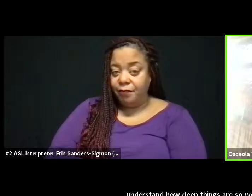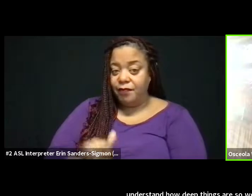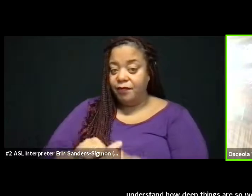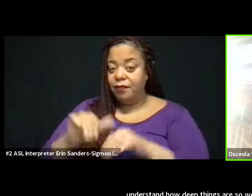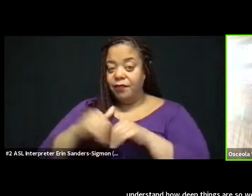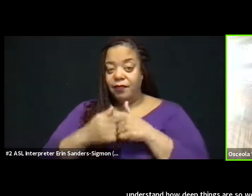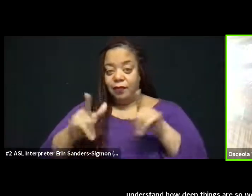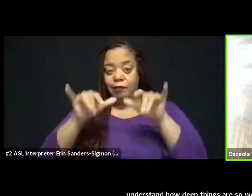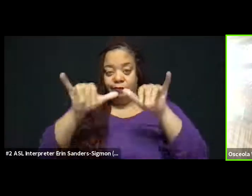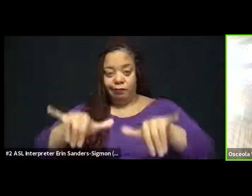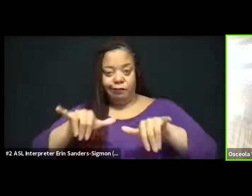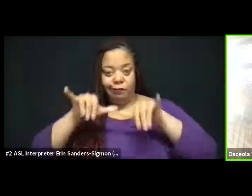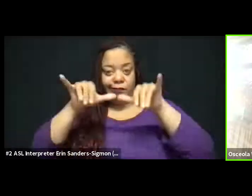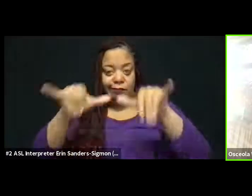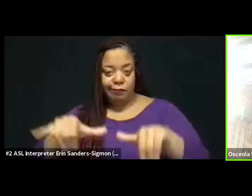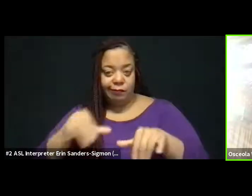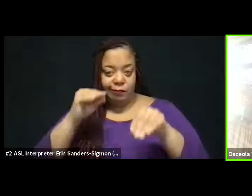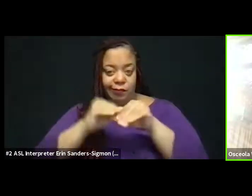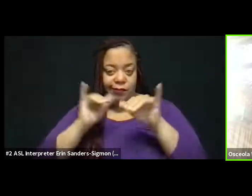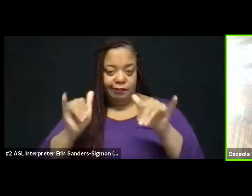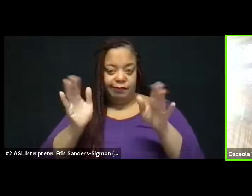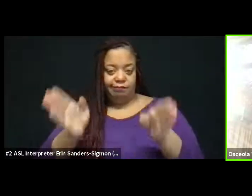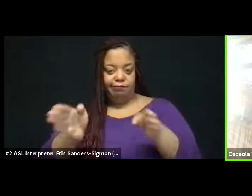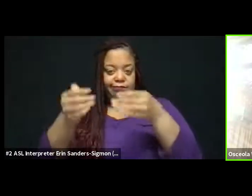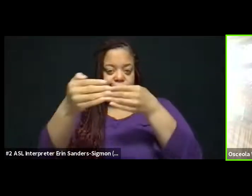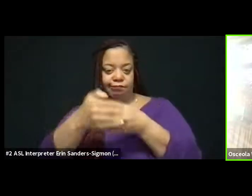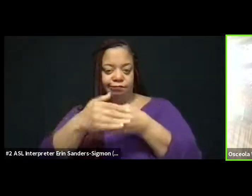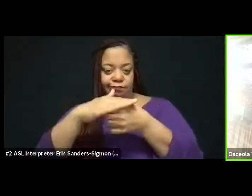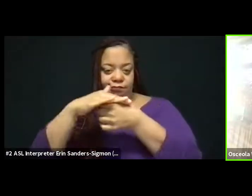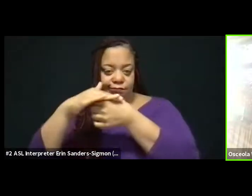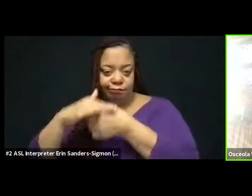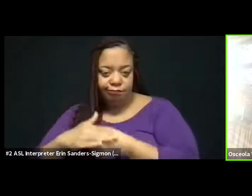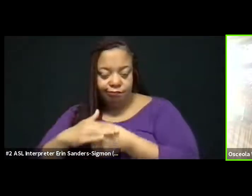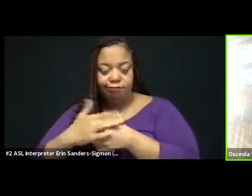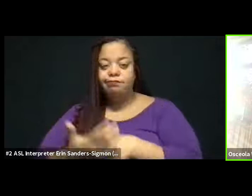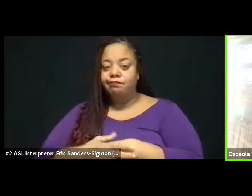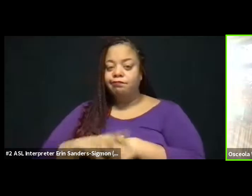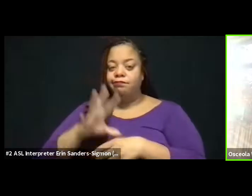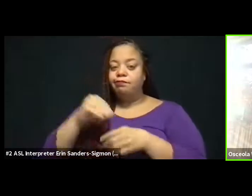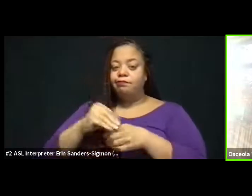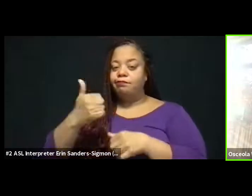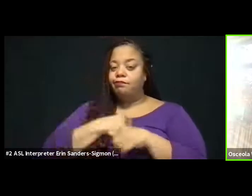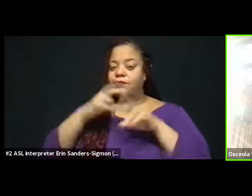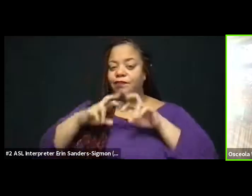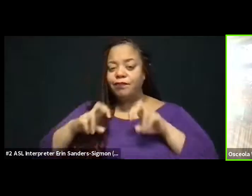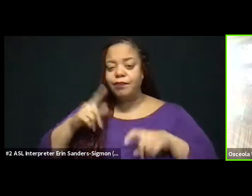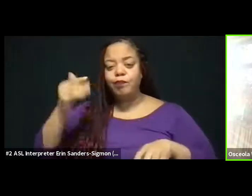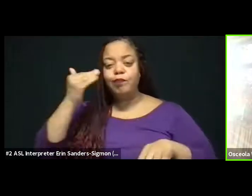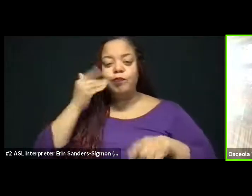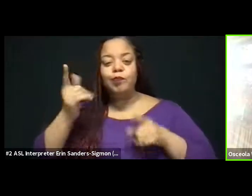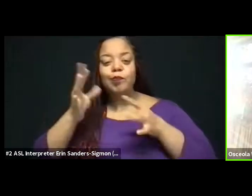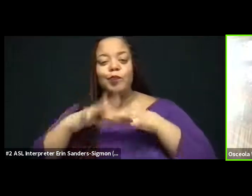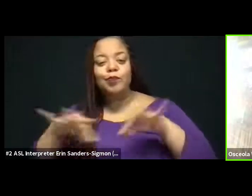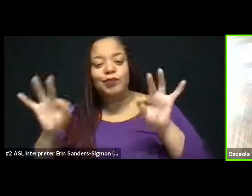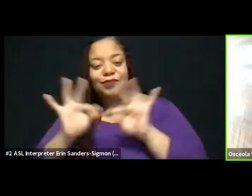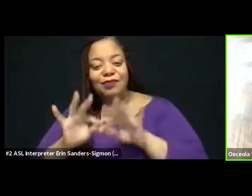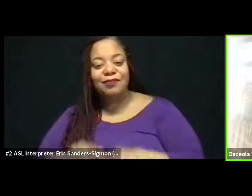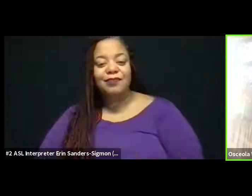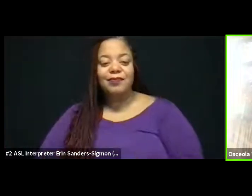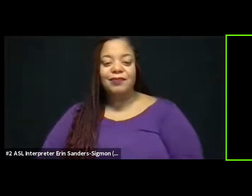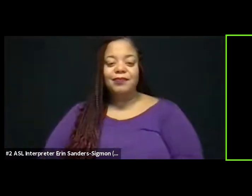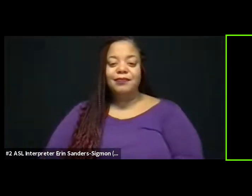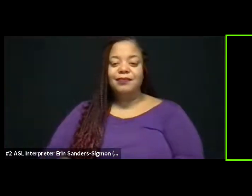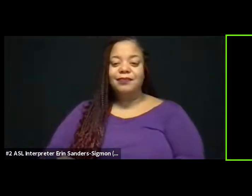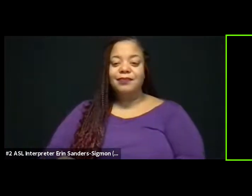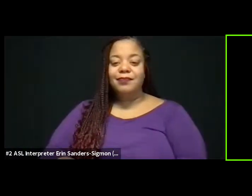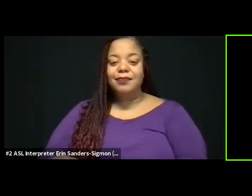we are worthy of breaks, that we are worthy of love, and that our young people are too. Thank you for the time. Peace.